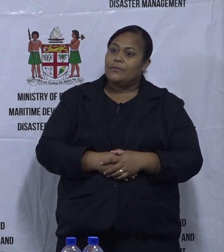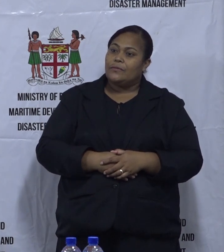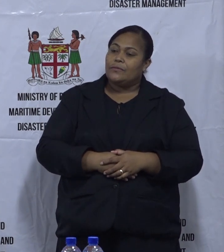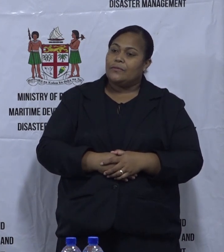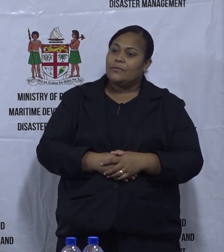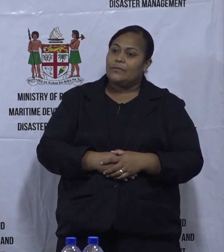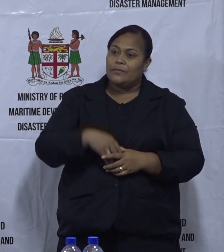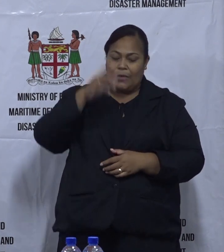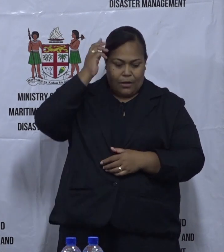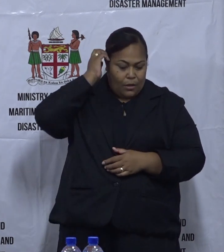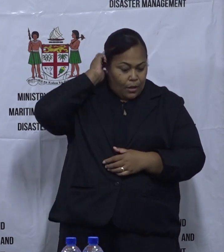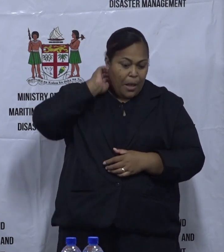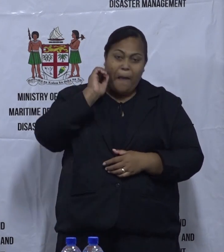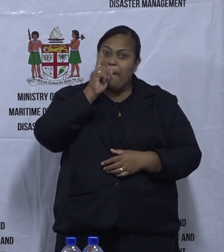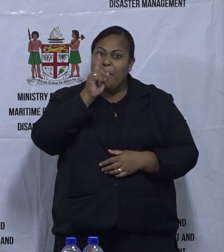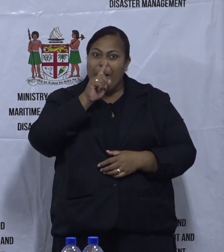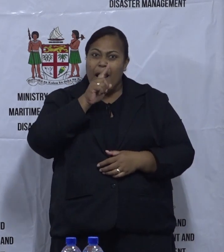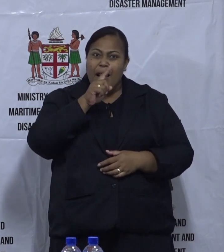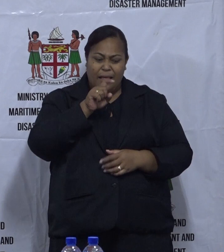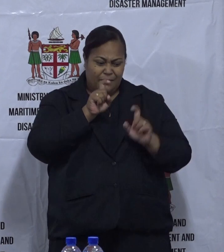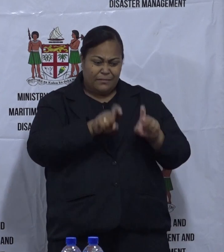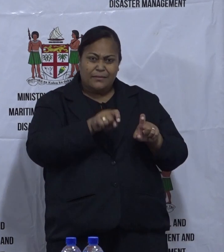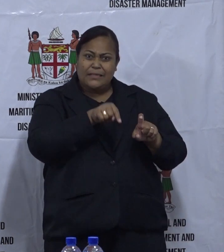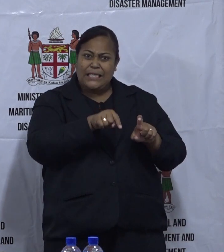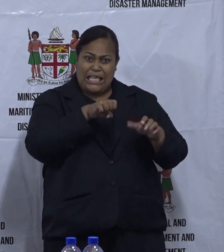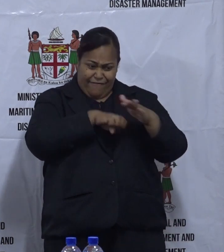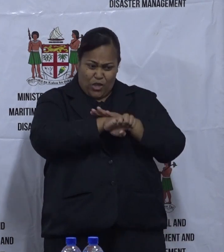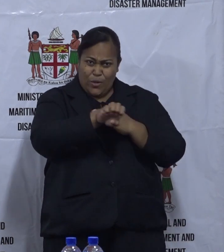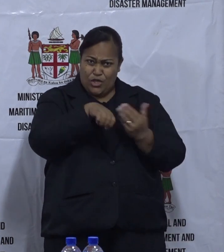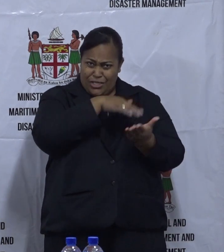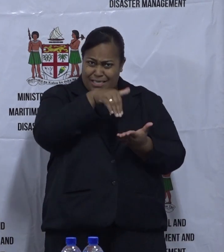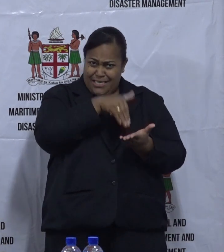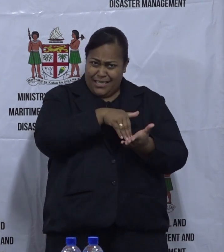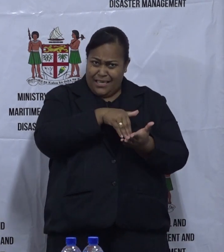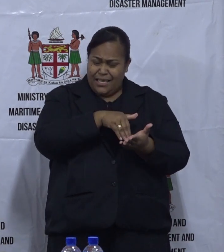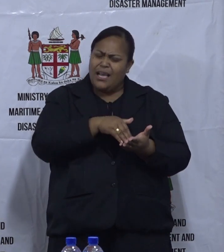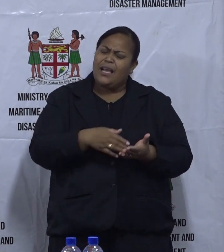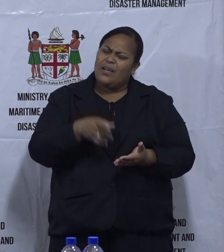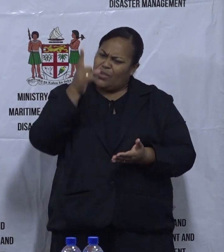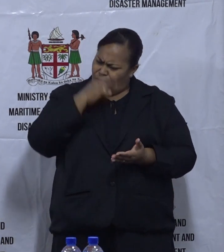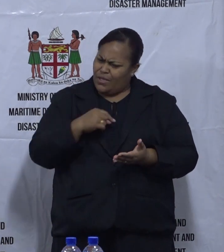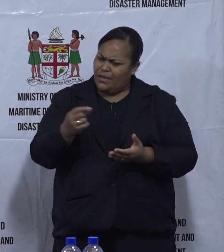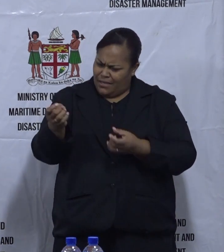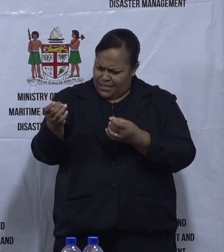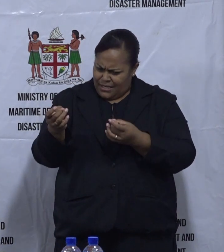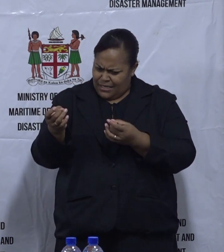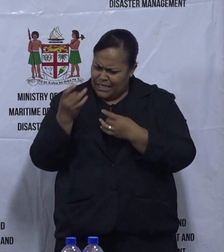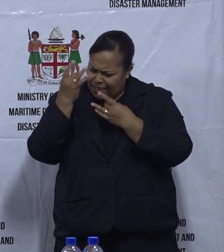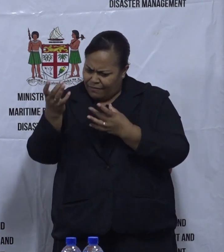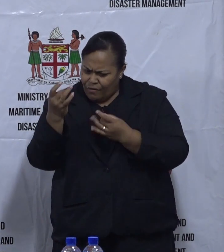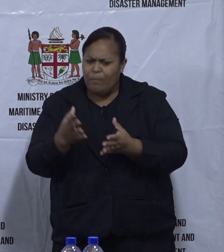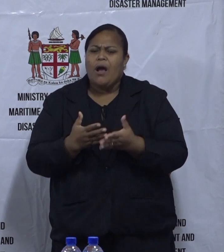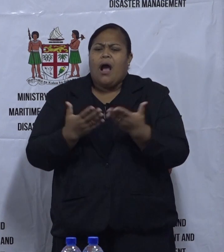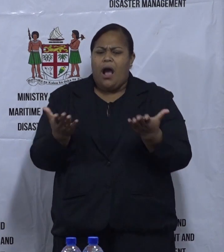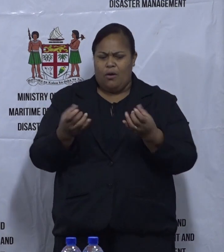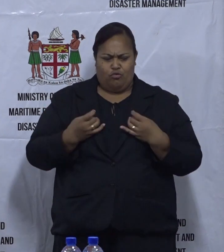evacuees in the evacuation centers, can you just say whether they are being provided for in